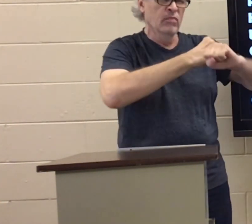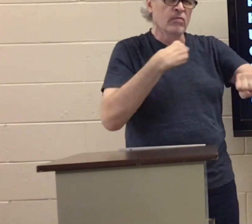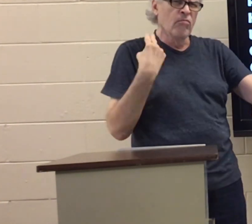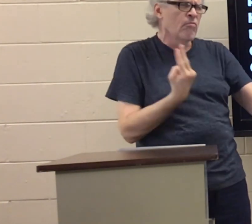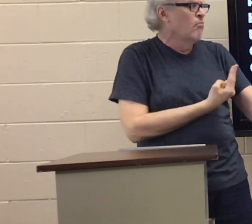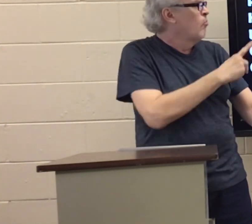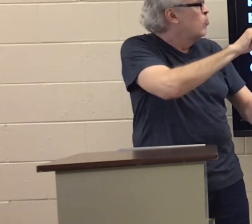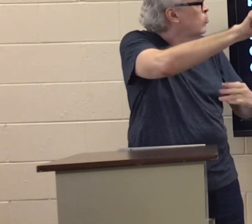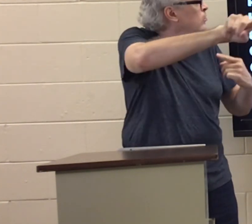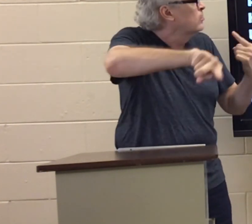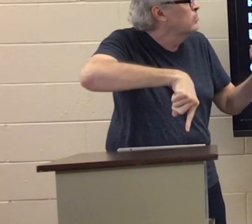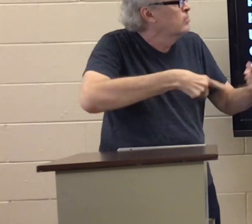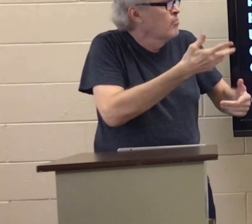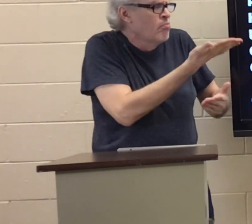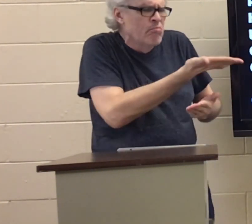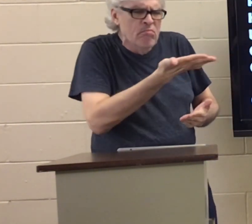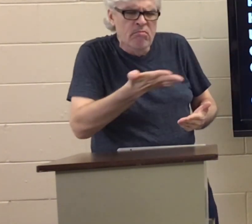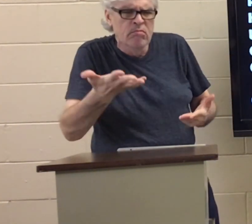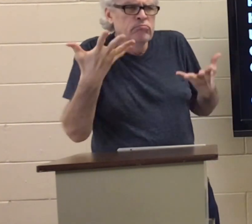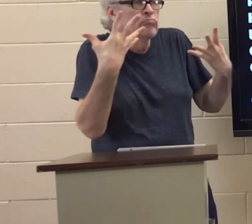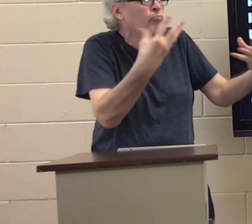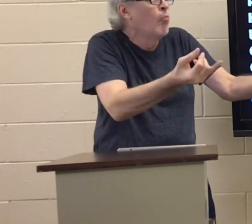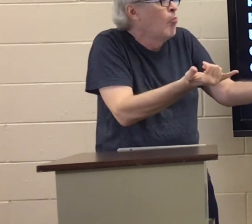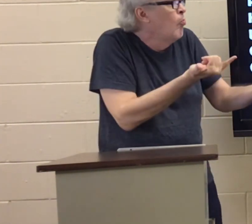protecting us when things go wrong.